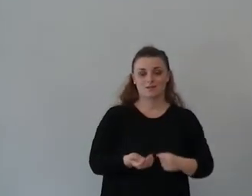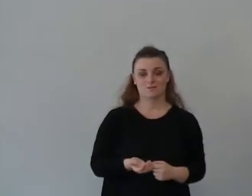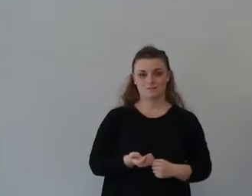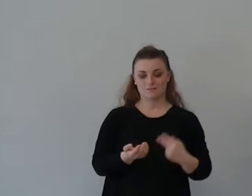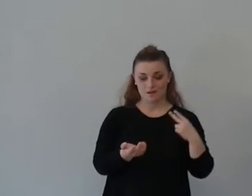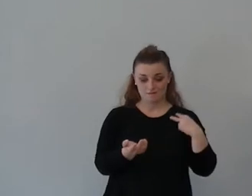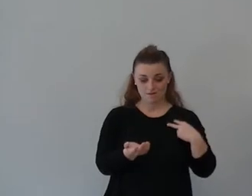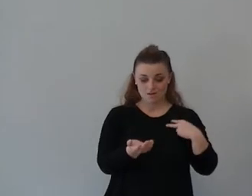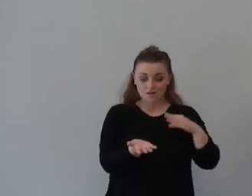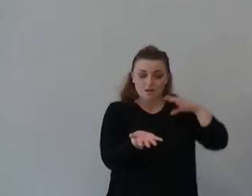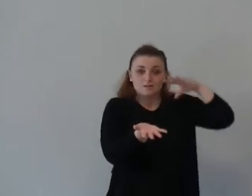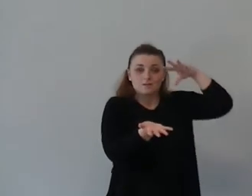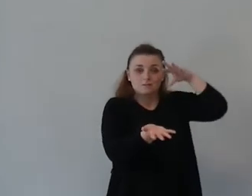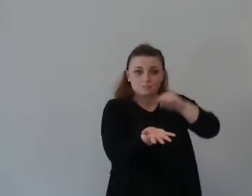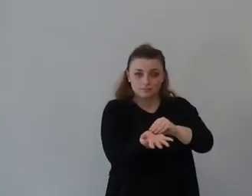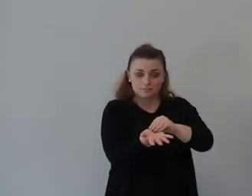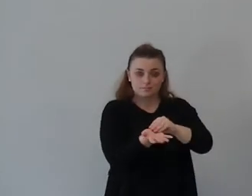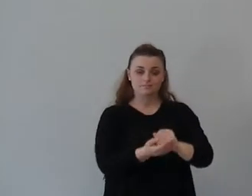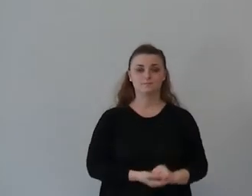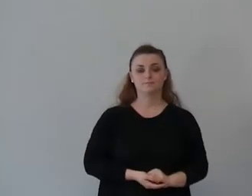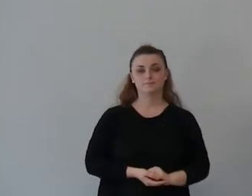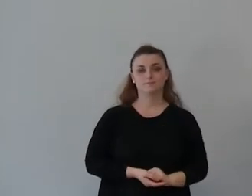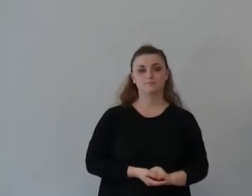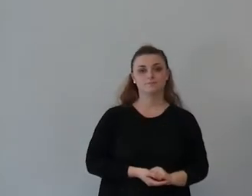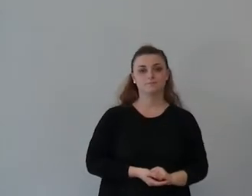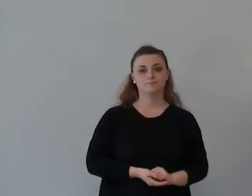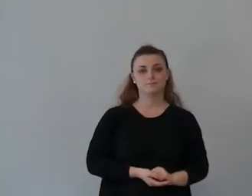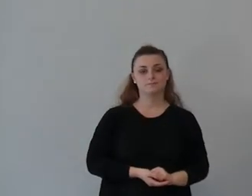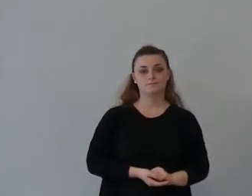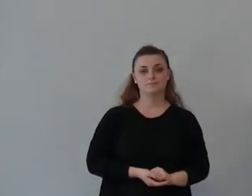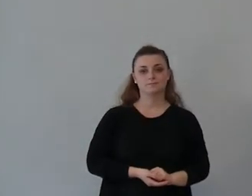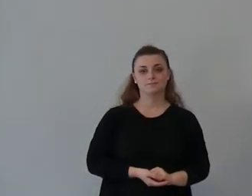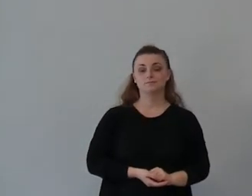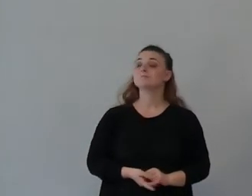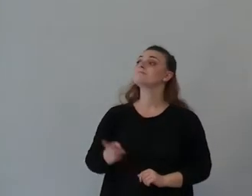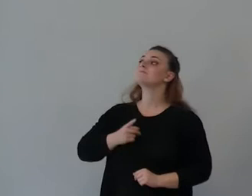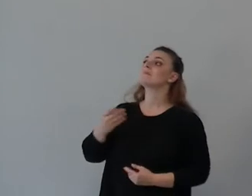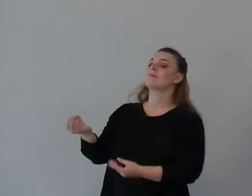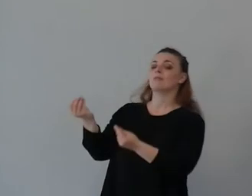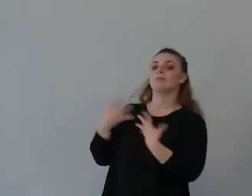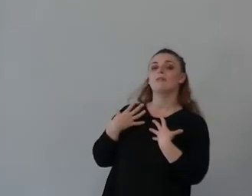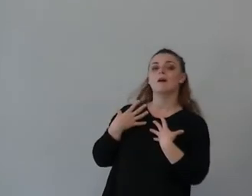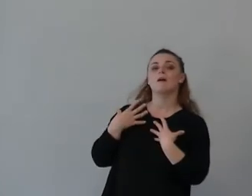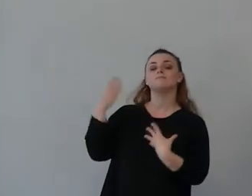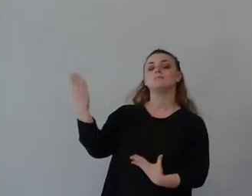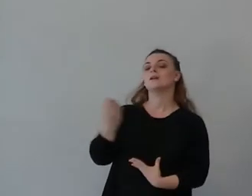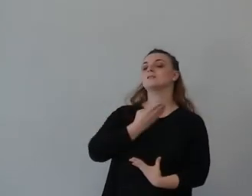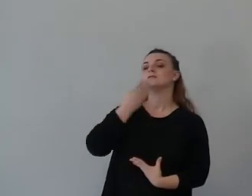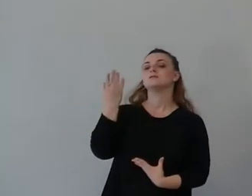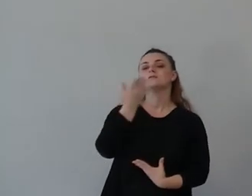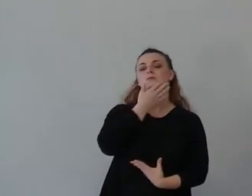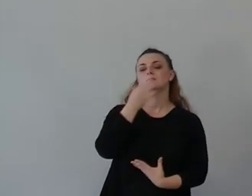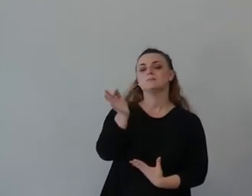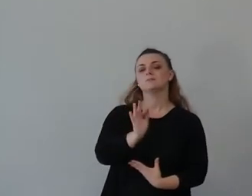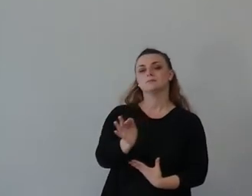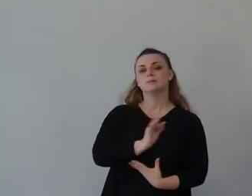life. Poi ricevi la benedizione fantastica dello Spirito Santo nella tua vita. And in that relationship, the